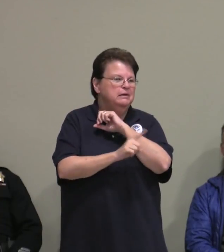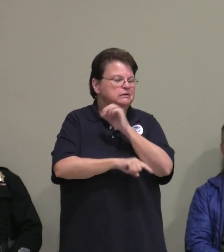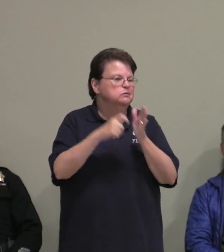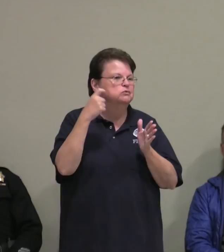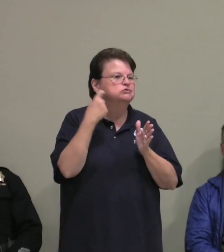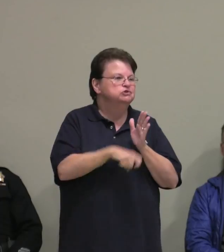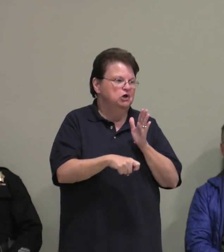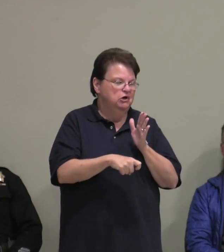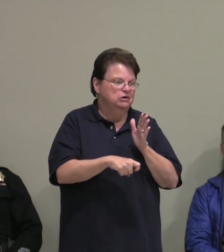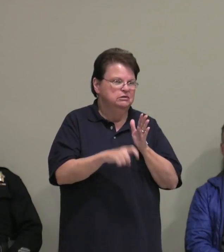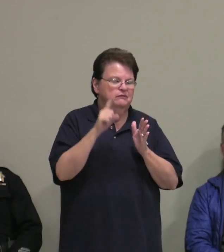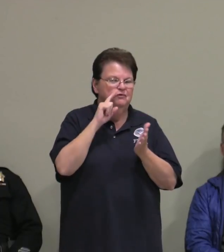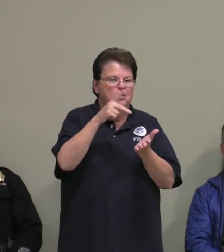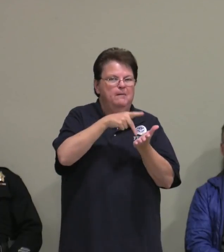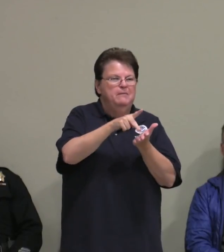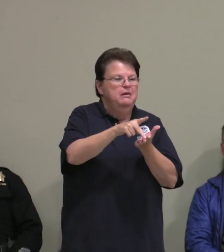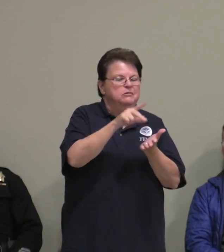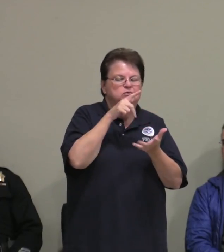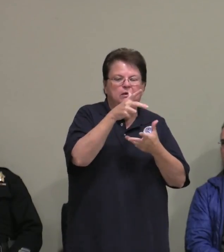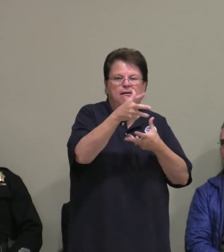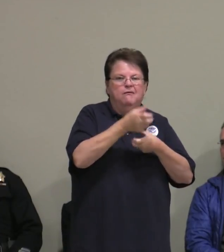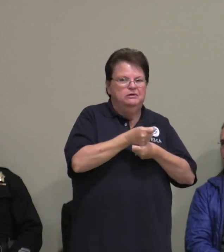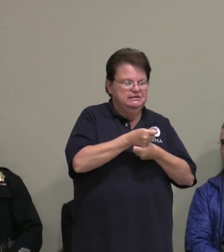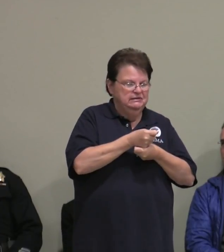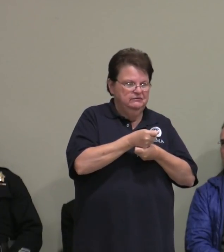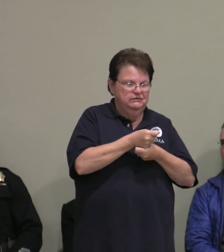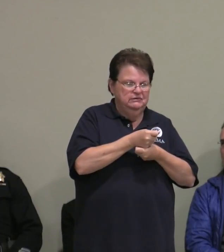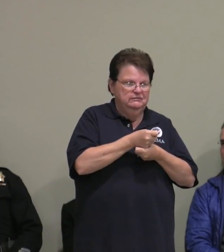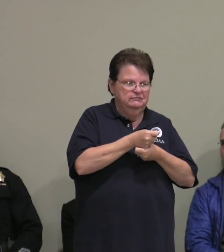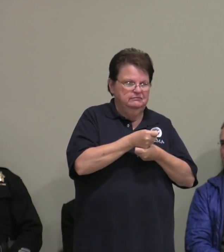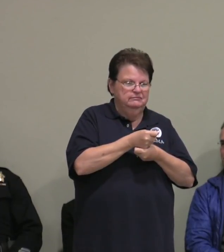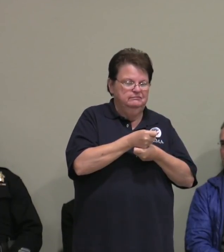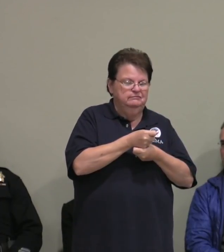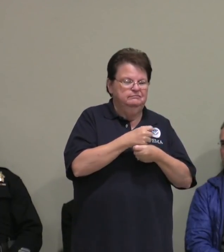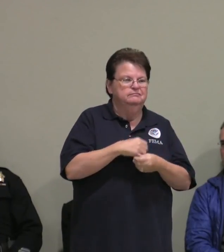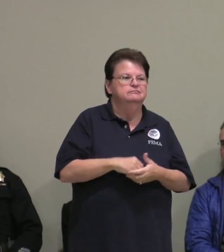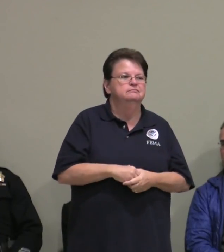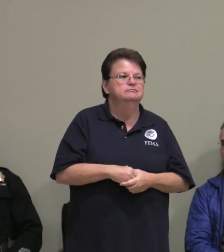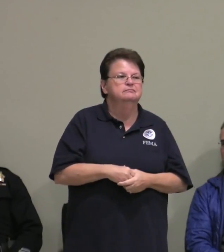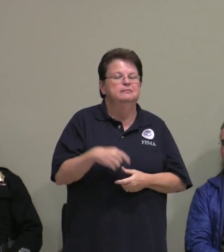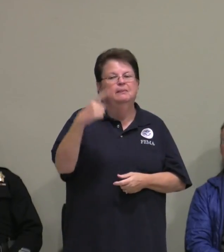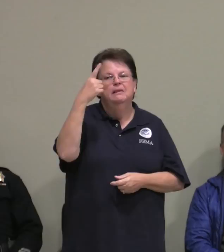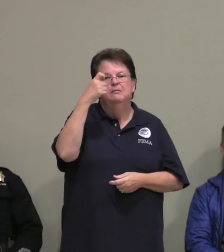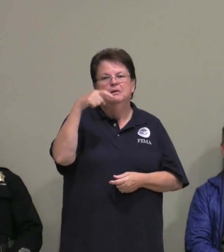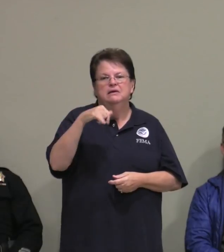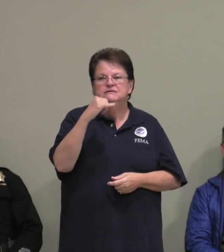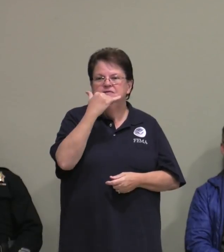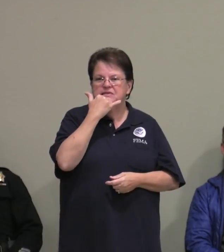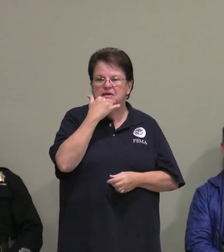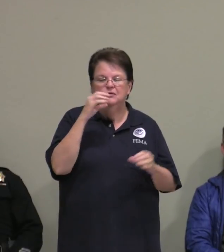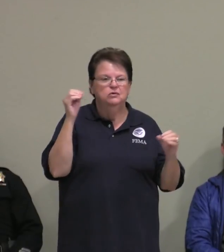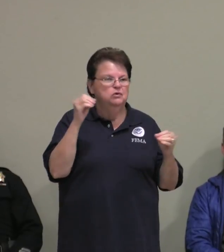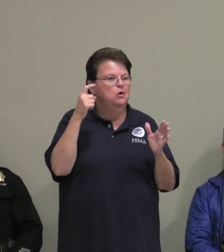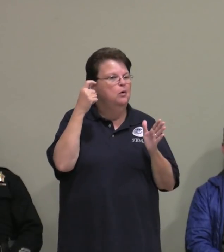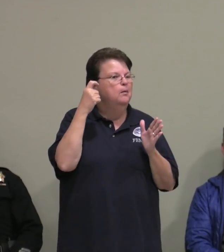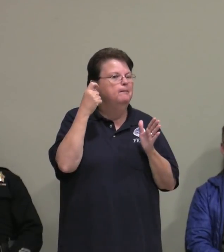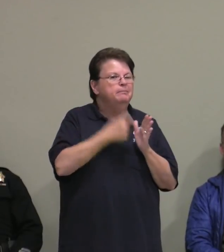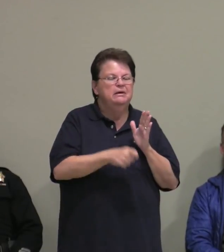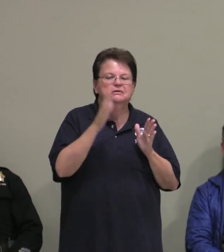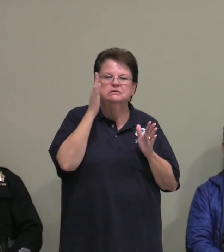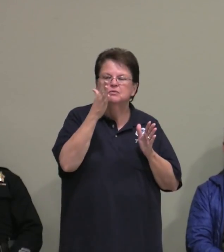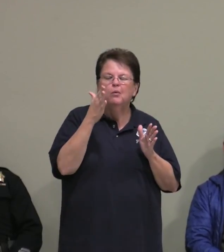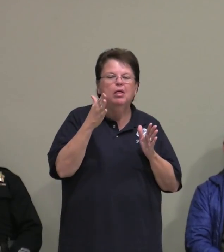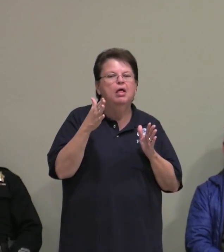charged for payments that weren't received. And because of this error, no penalties will be charged